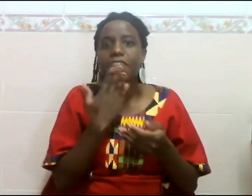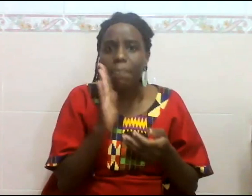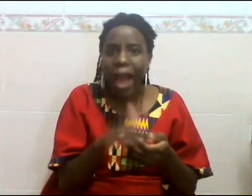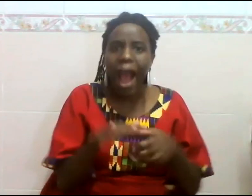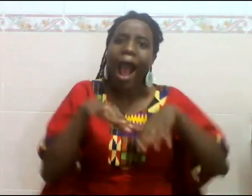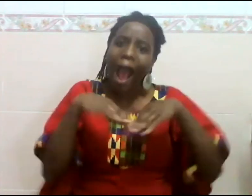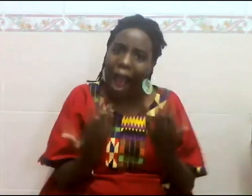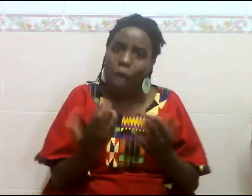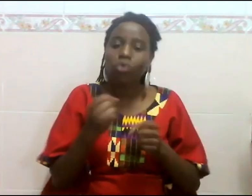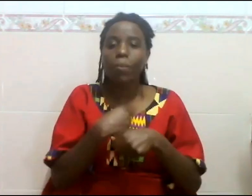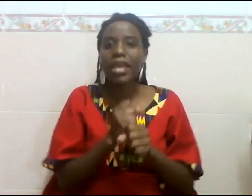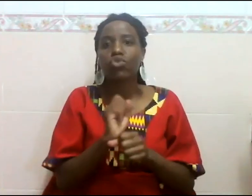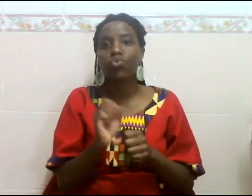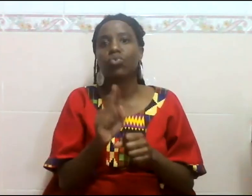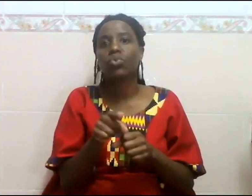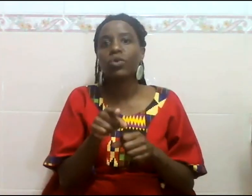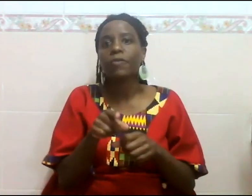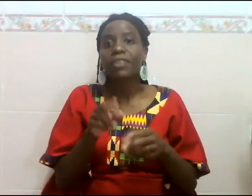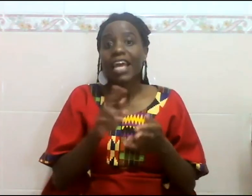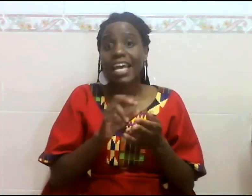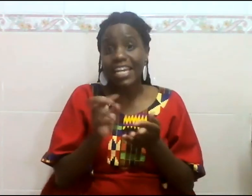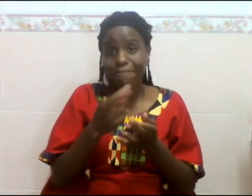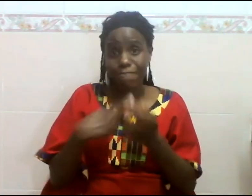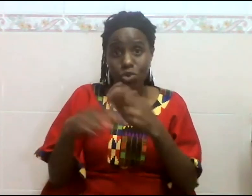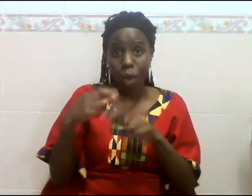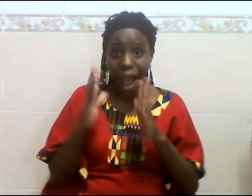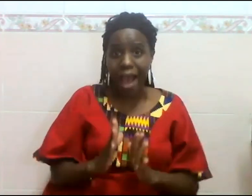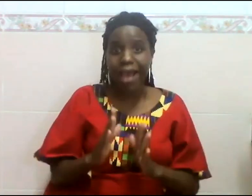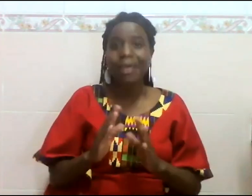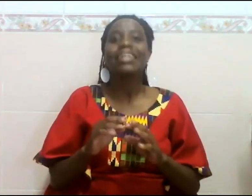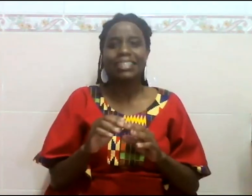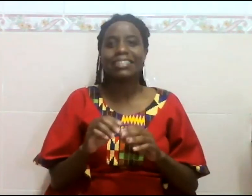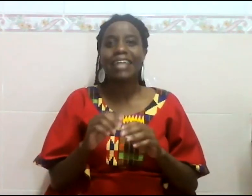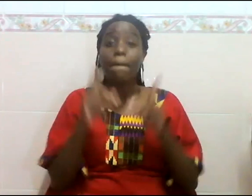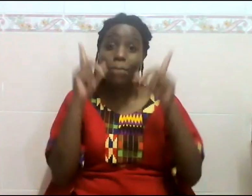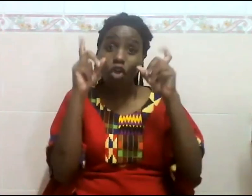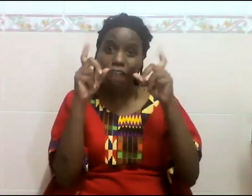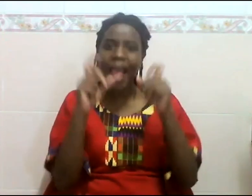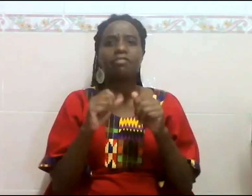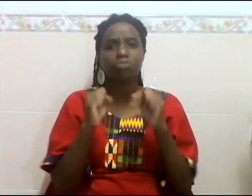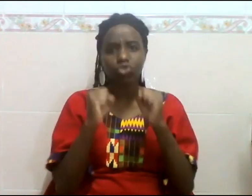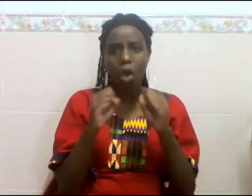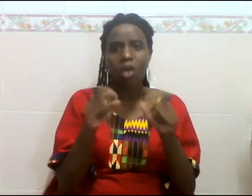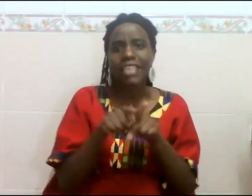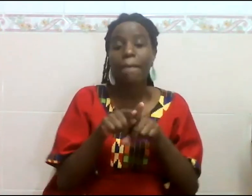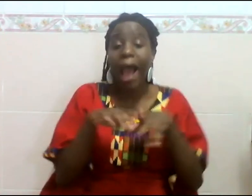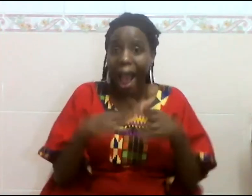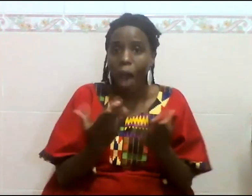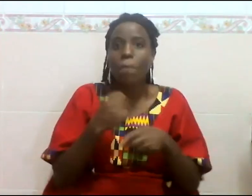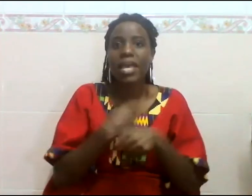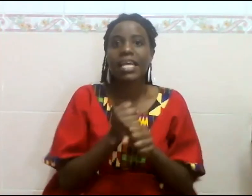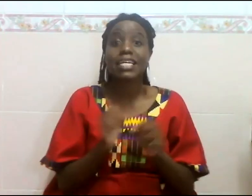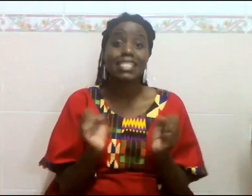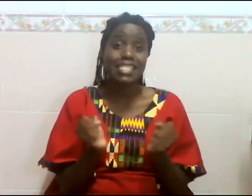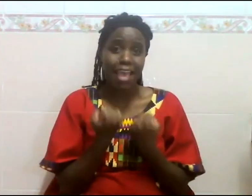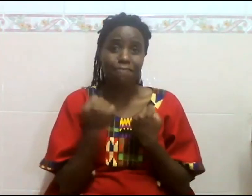as a reviewer online, but also in a safe space. And